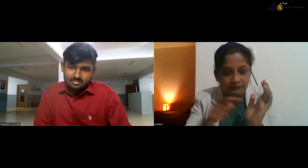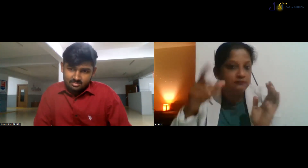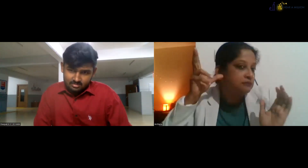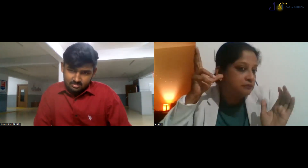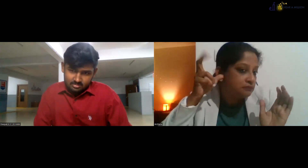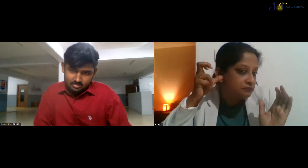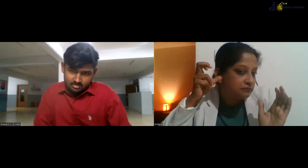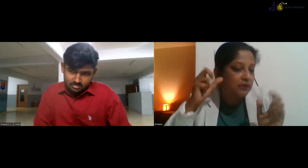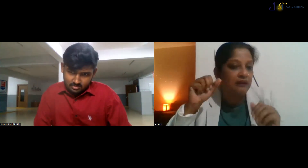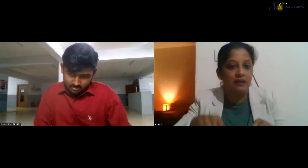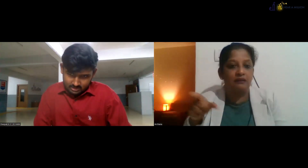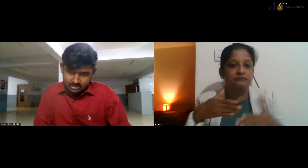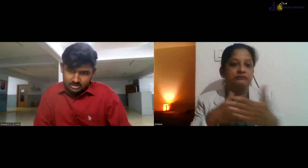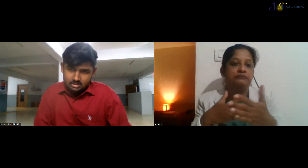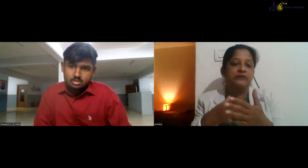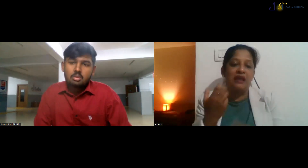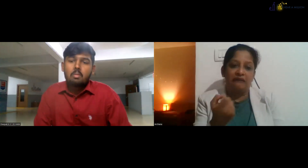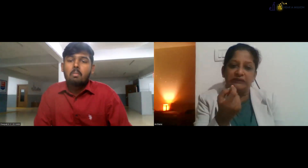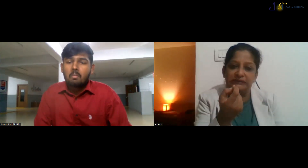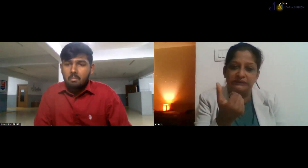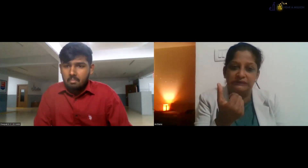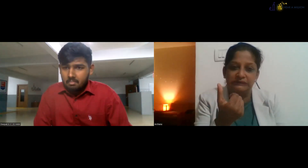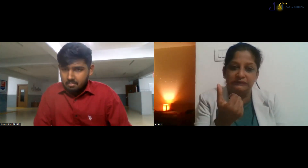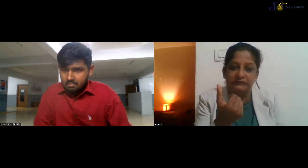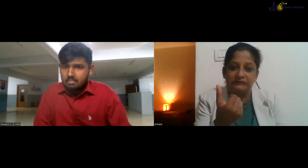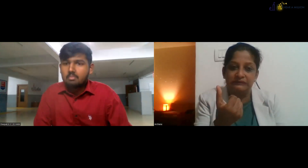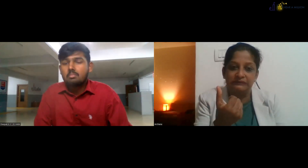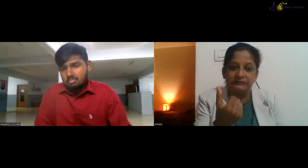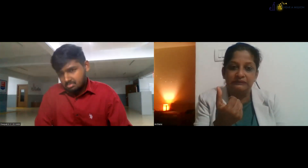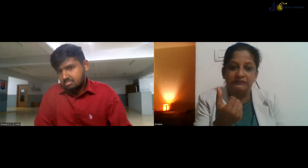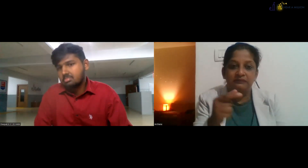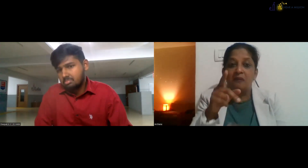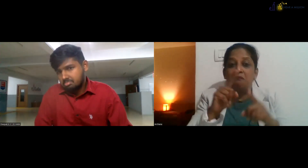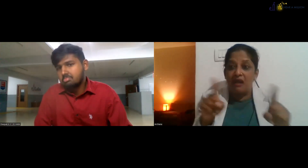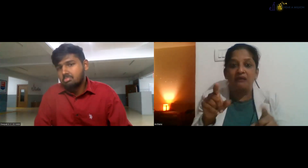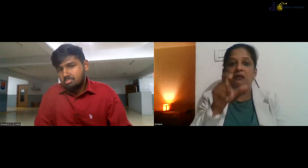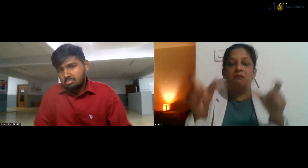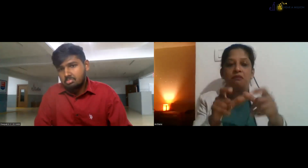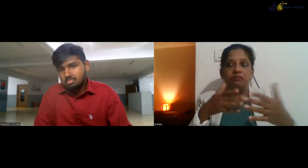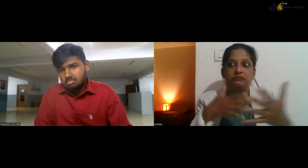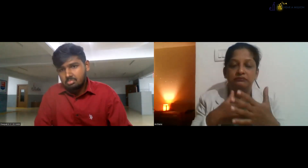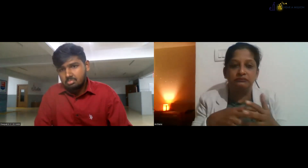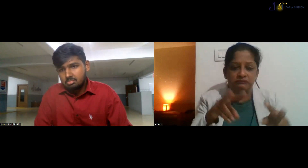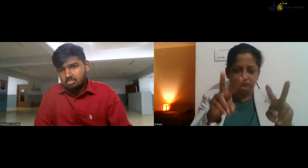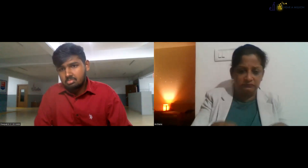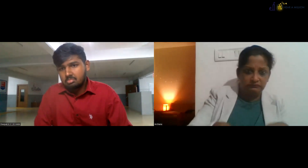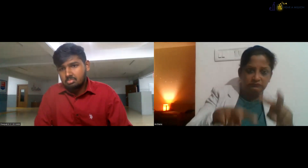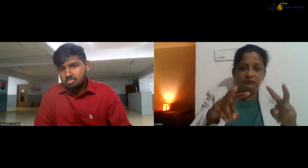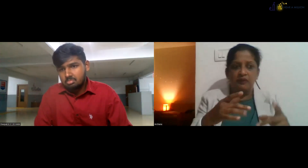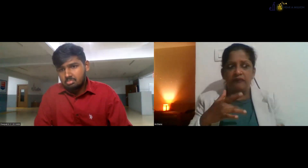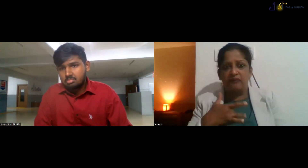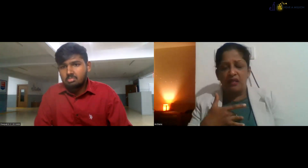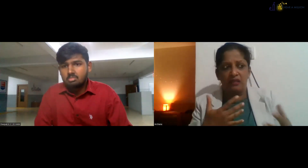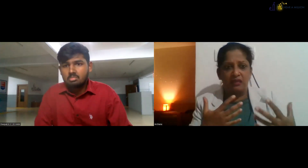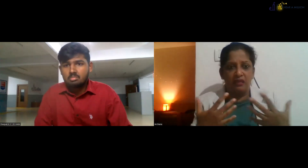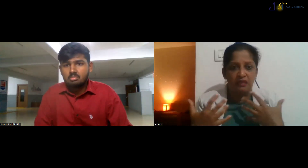on, I type it out the things, and that text to speech, that on that text to speech thing, they were laughing